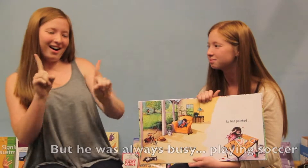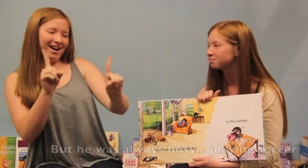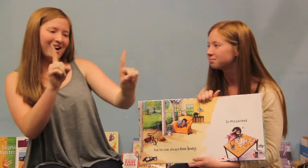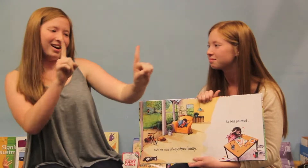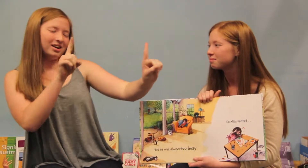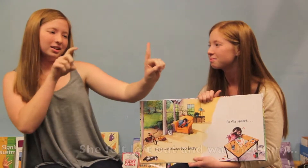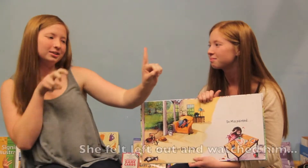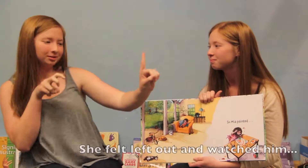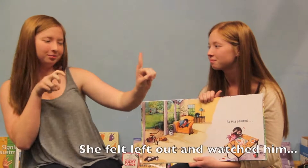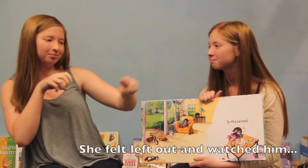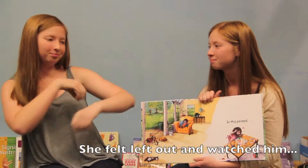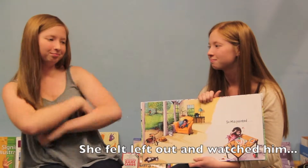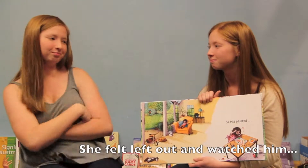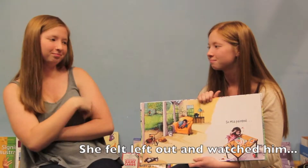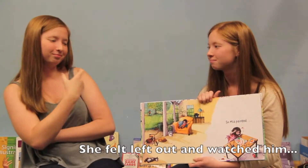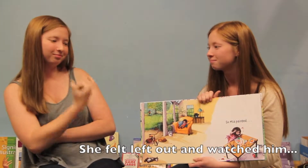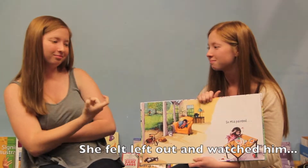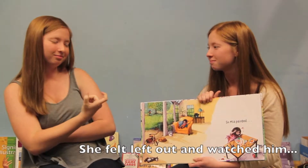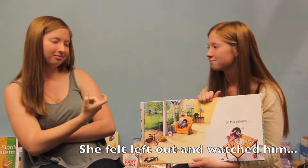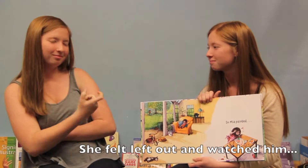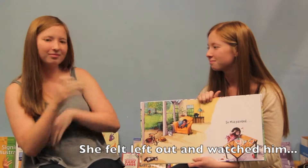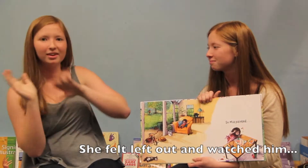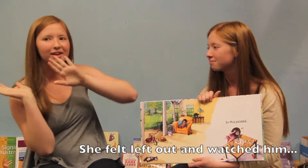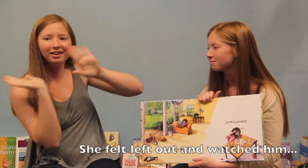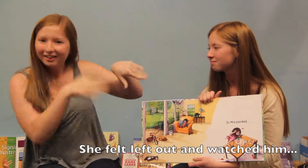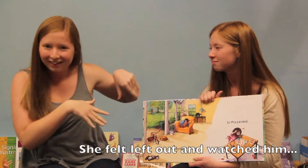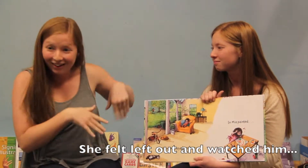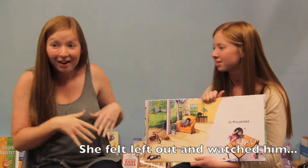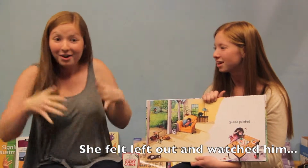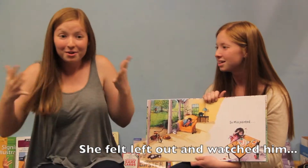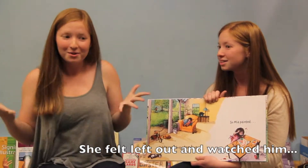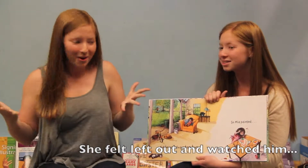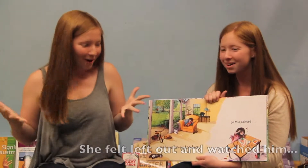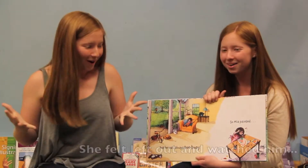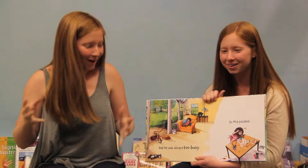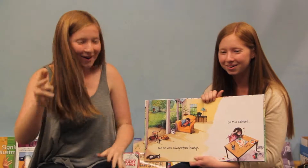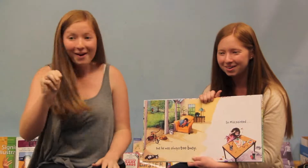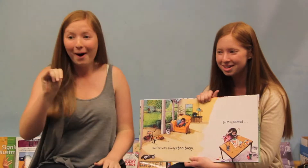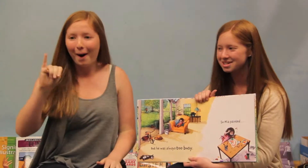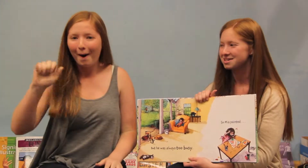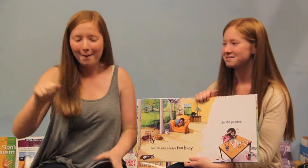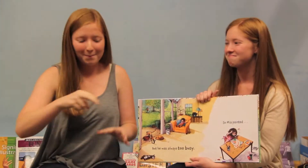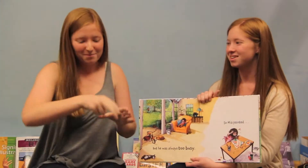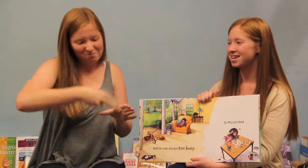he